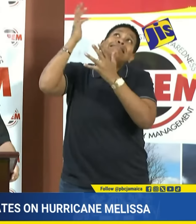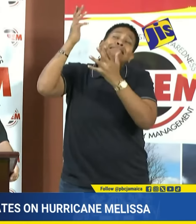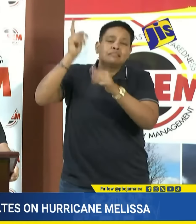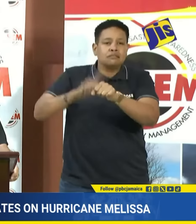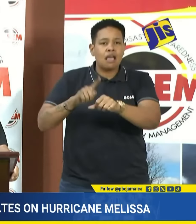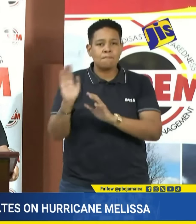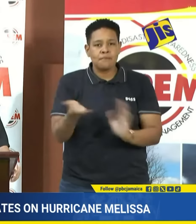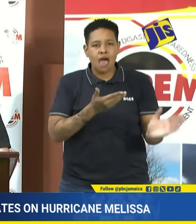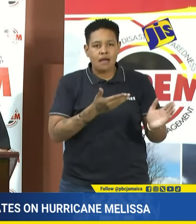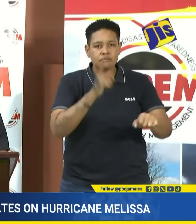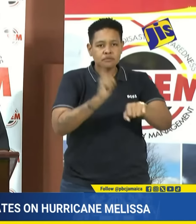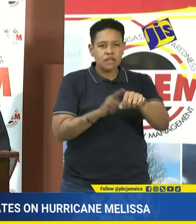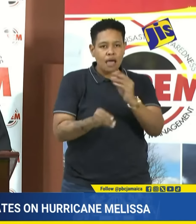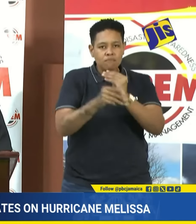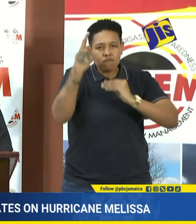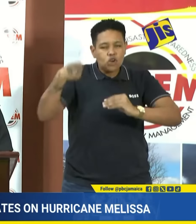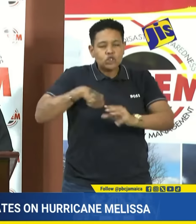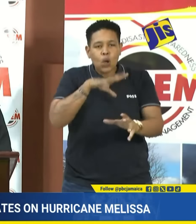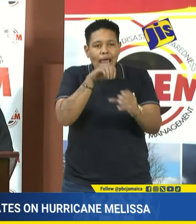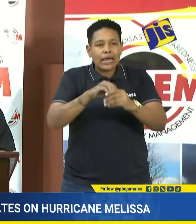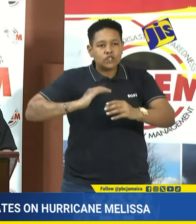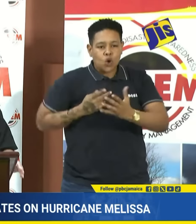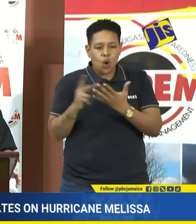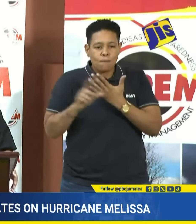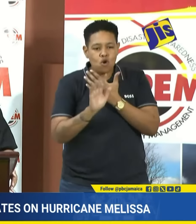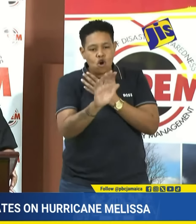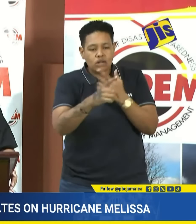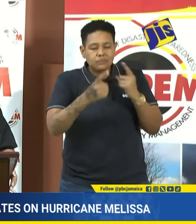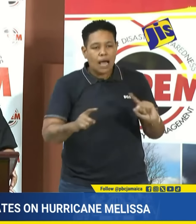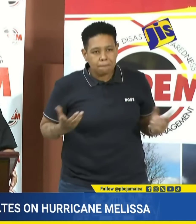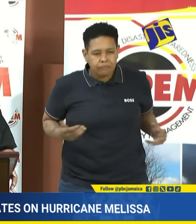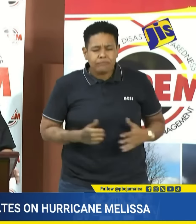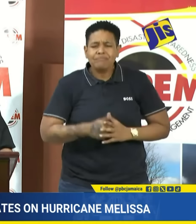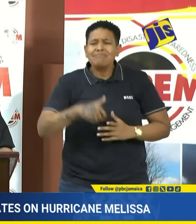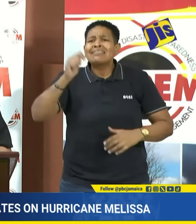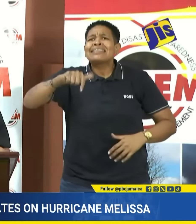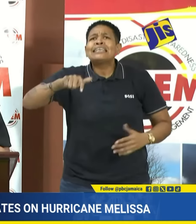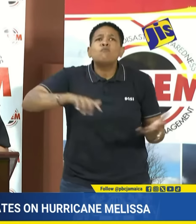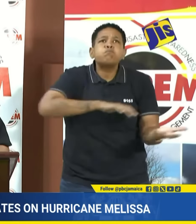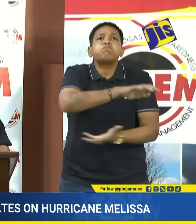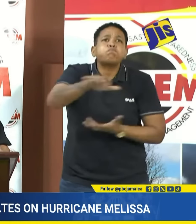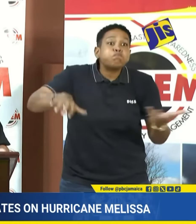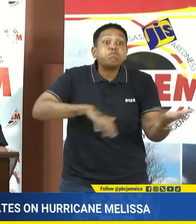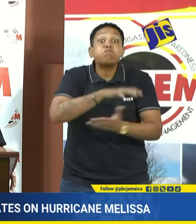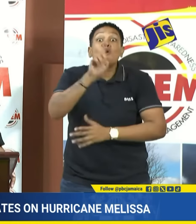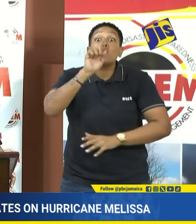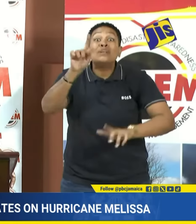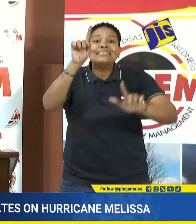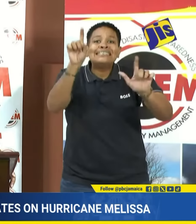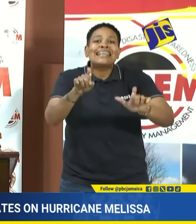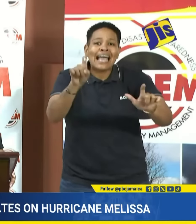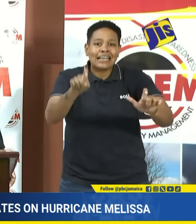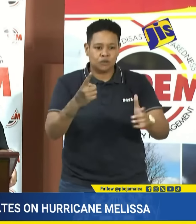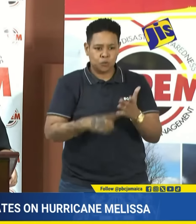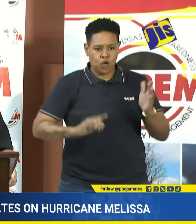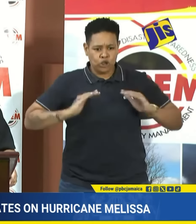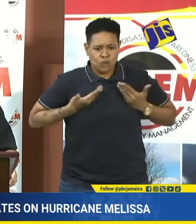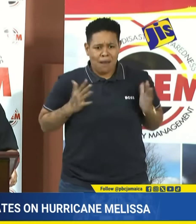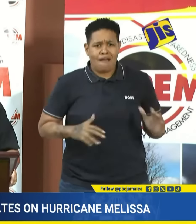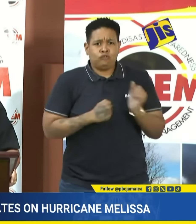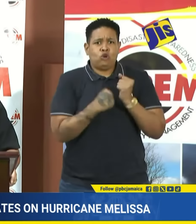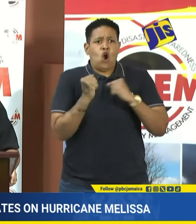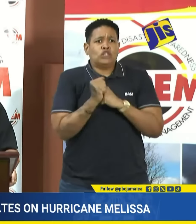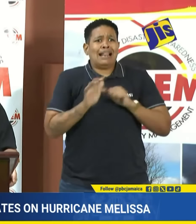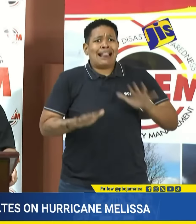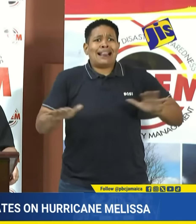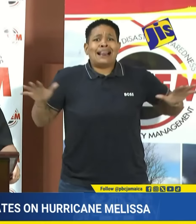plan and time for us to engage our programs. This storm will test our systems. I want to